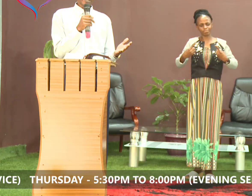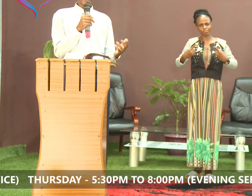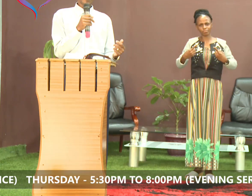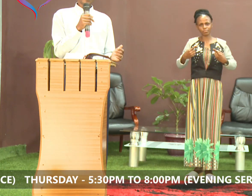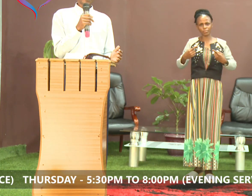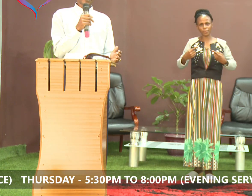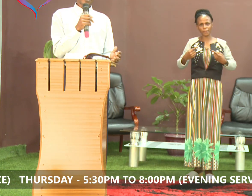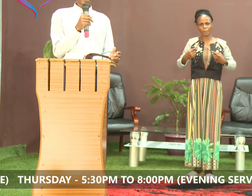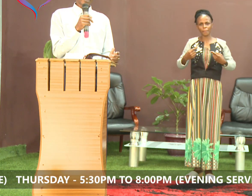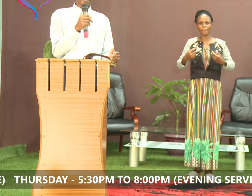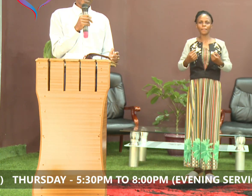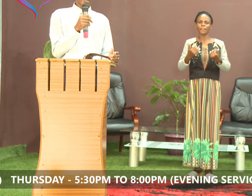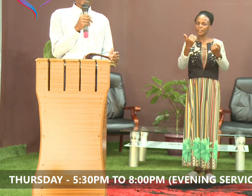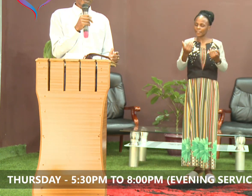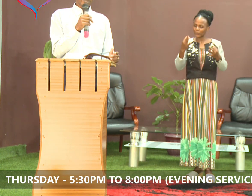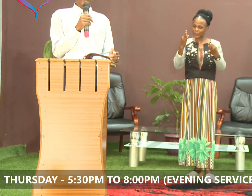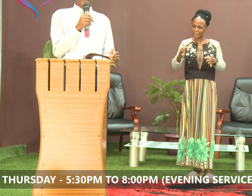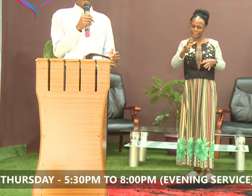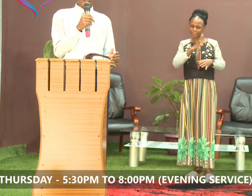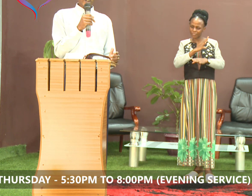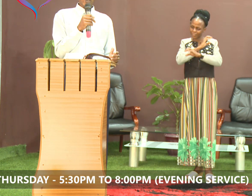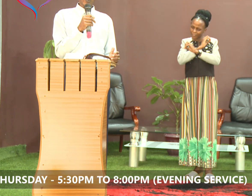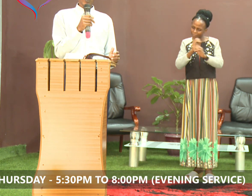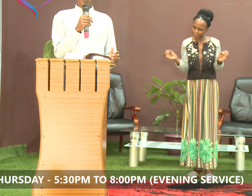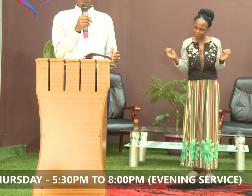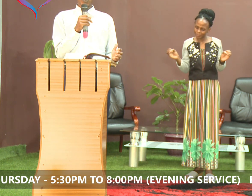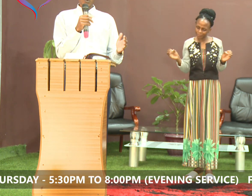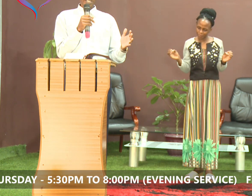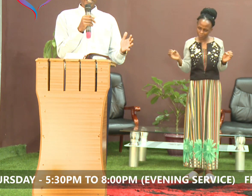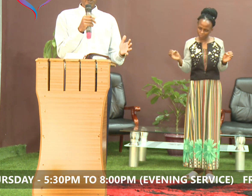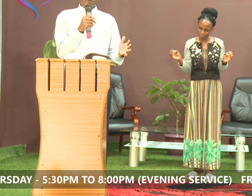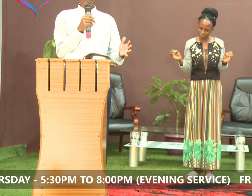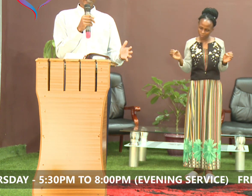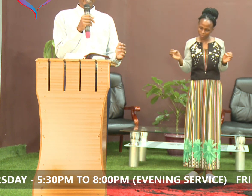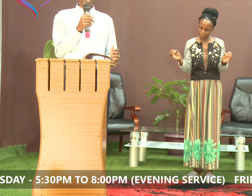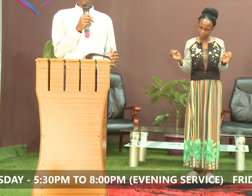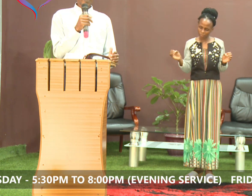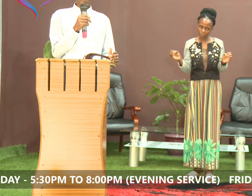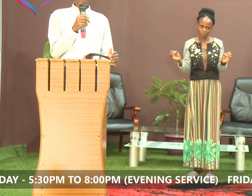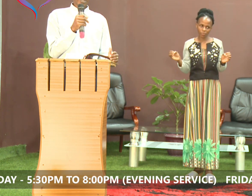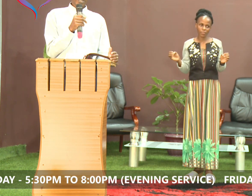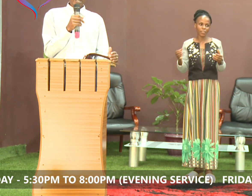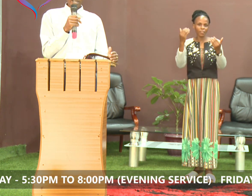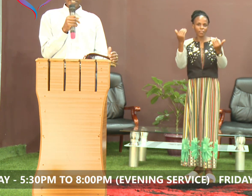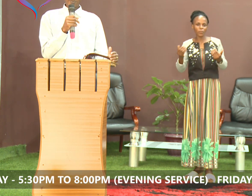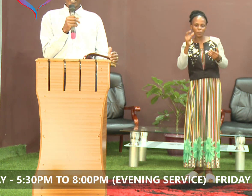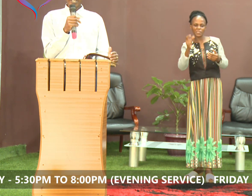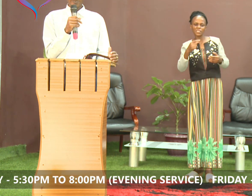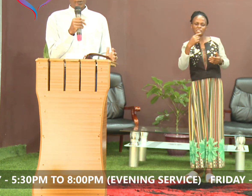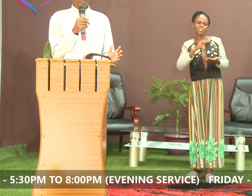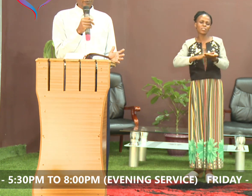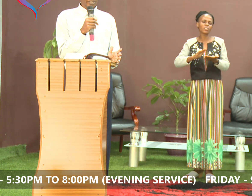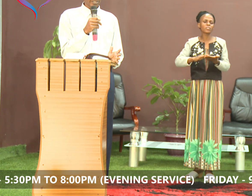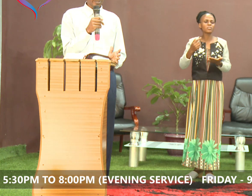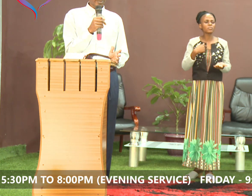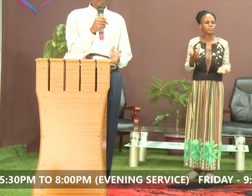Ate temunaba kutereza bye mwayombeddemu. And you have not put right. Ate ona kugamba nti nsonyiwa. And someone saying